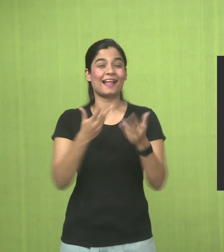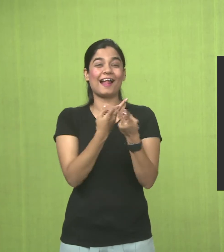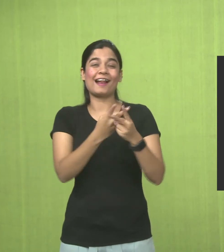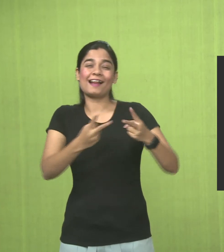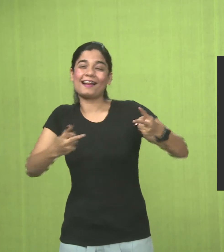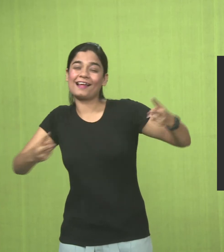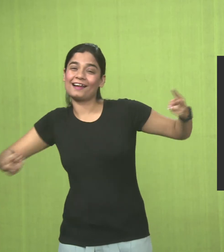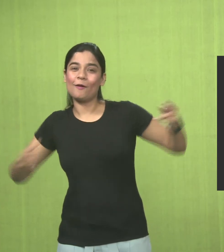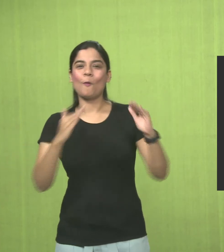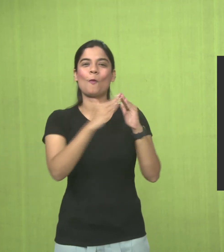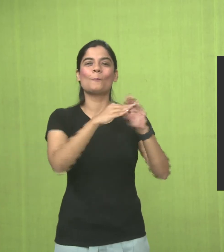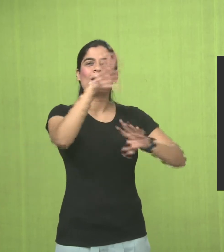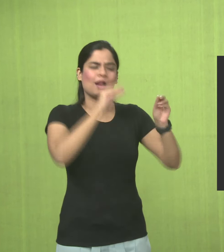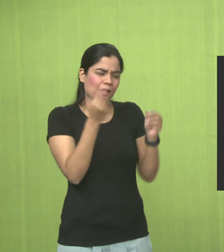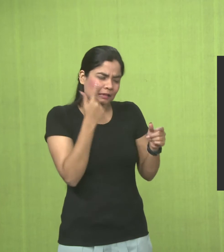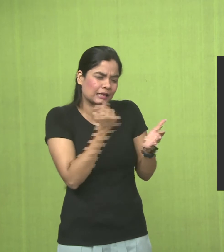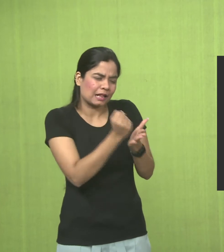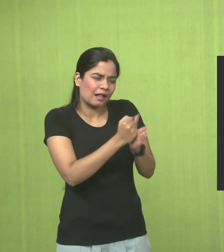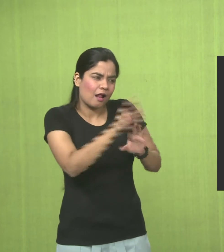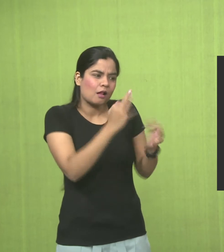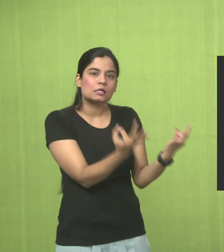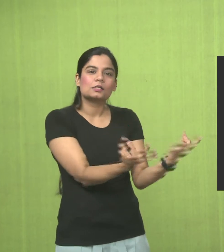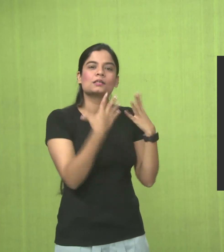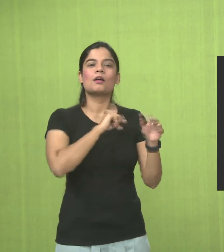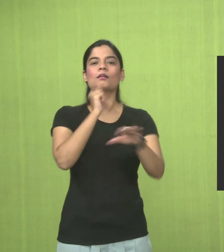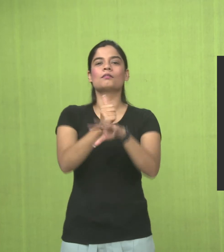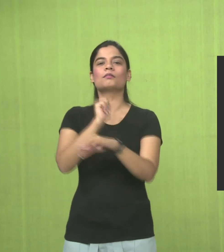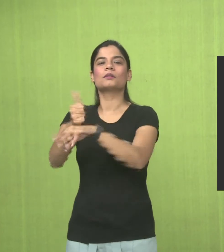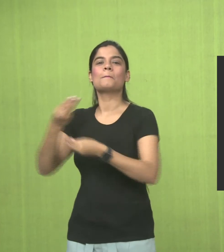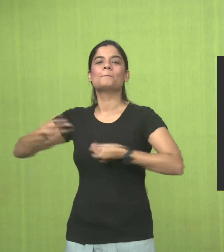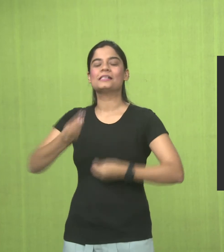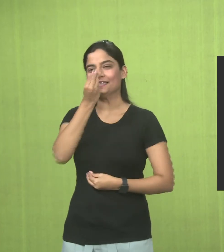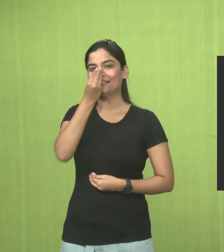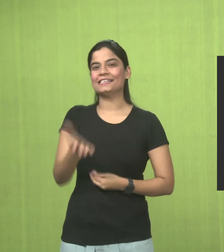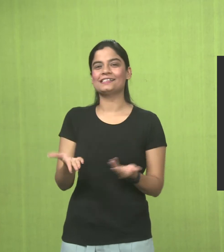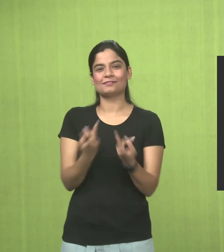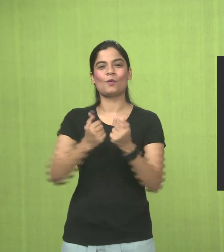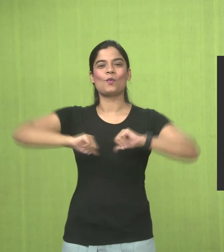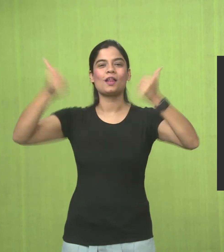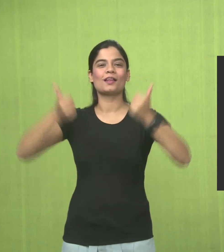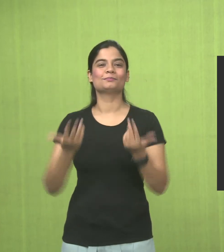own enterprise. All these factors help us in building the economy of the house.